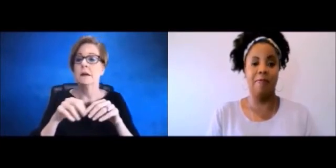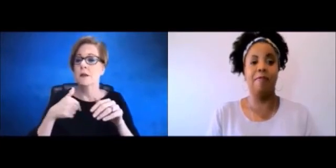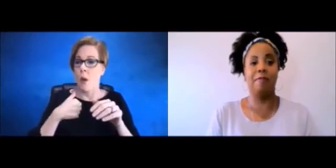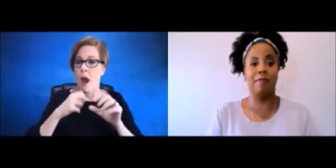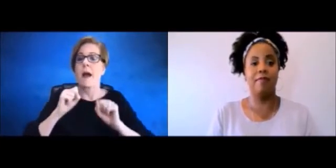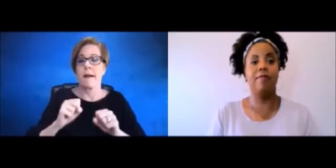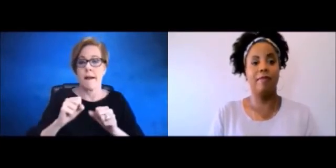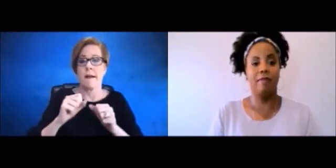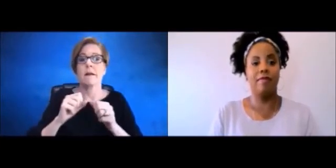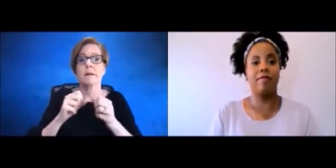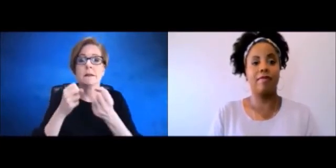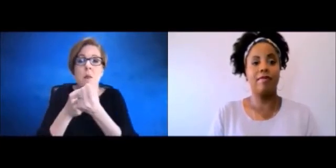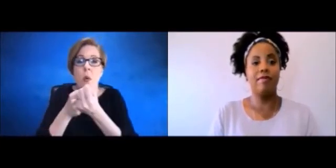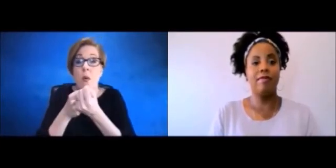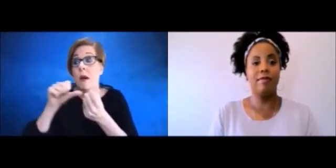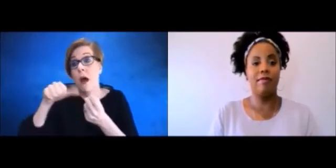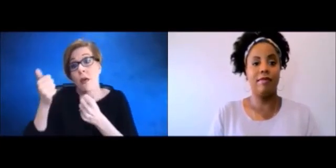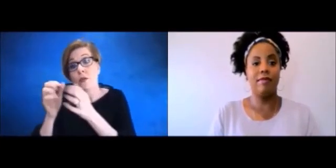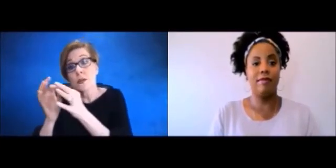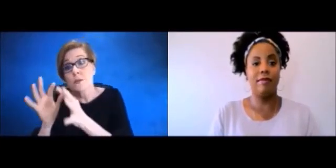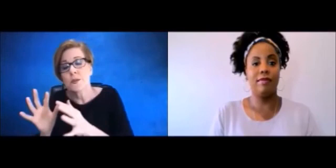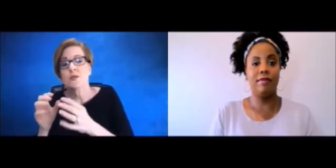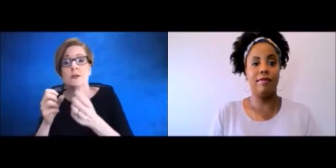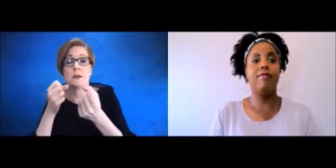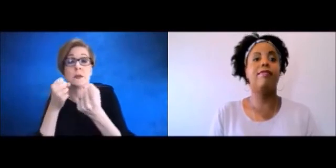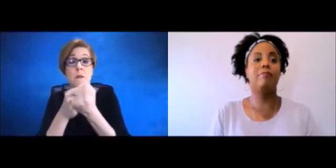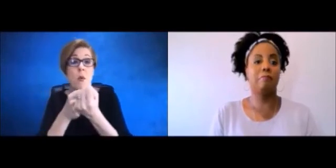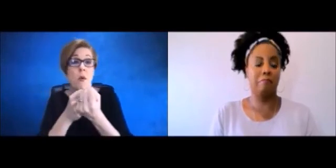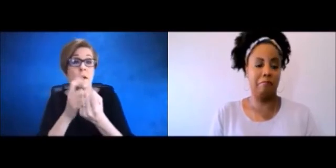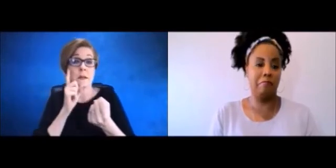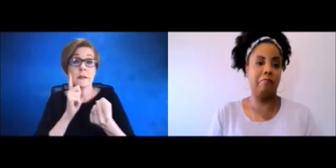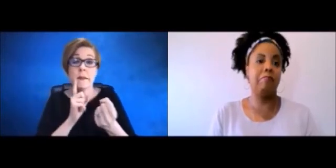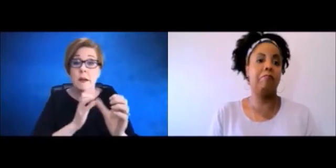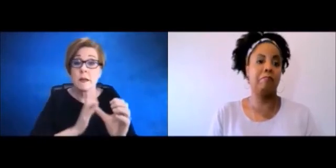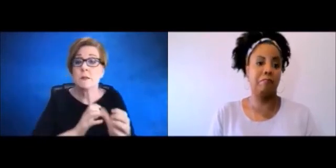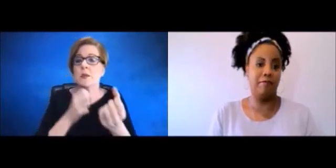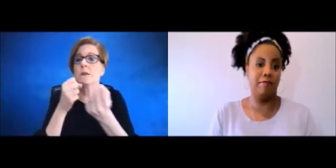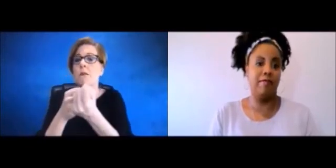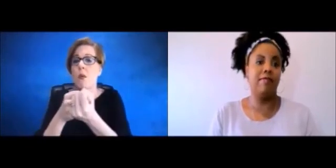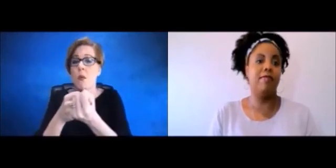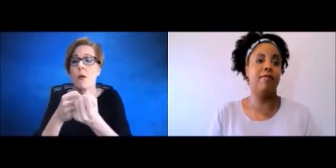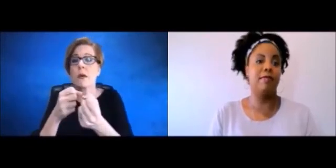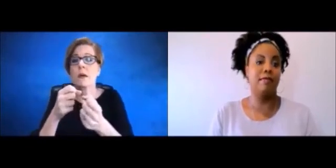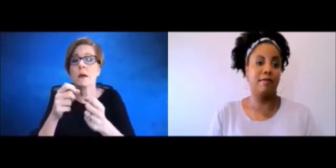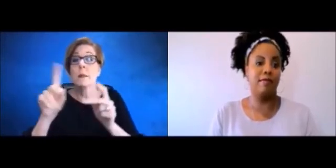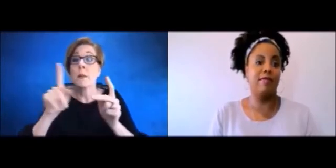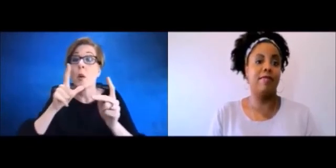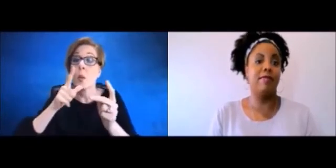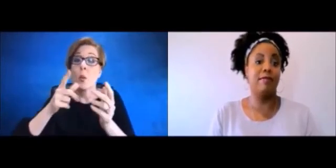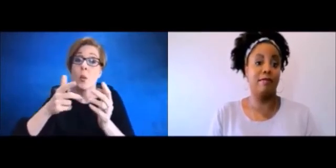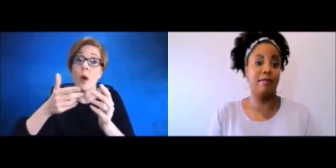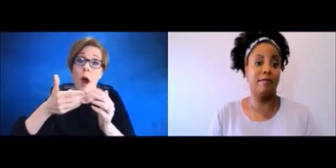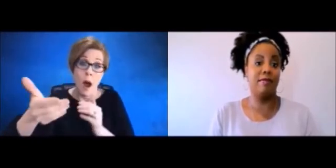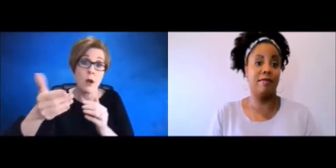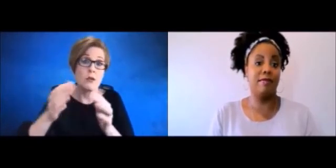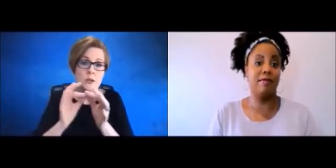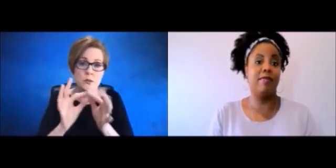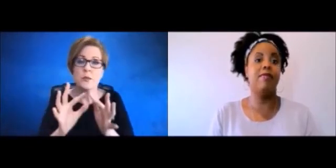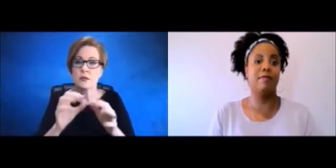other interpreters, deaf consumers, and the people who were requesting and hiring interpreters so that hopefully by